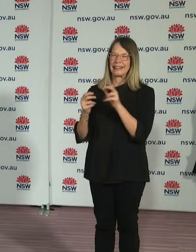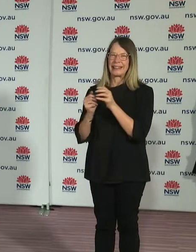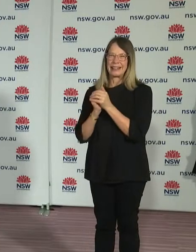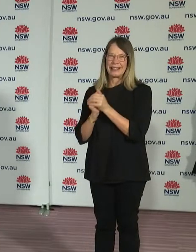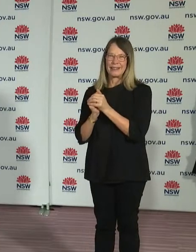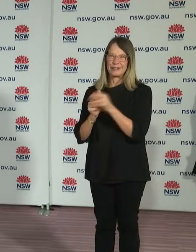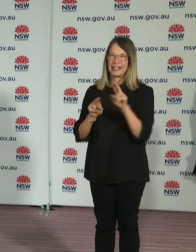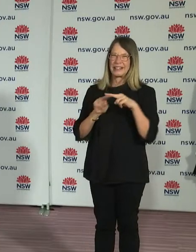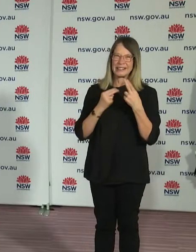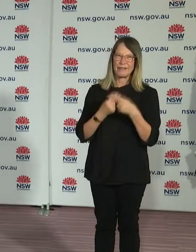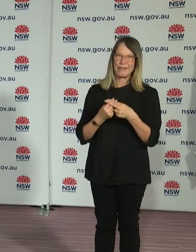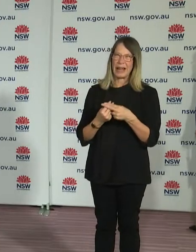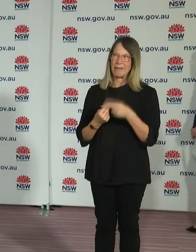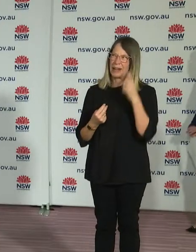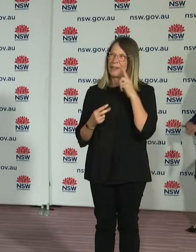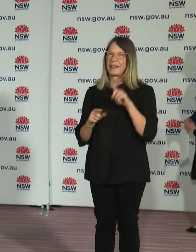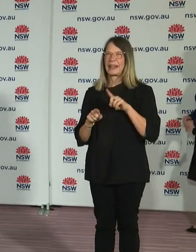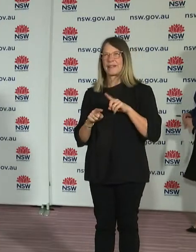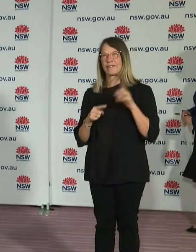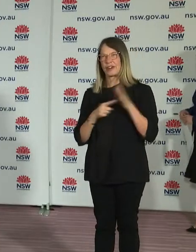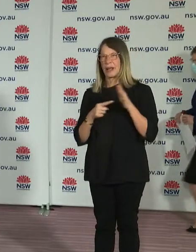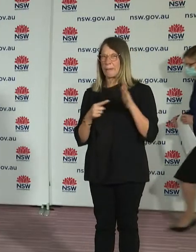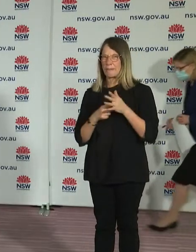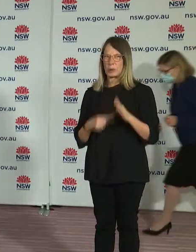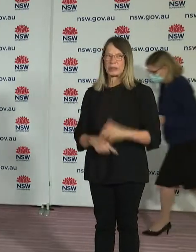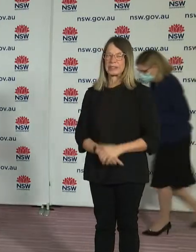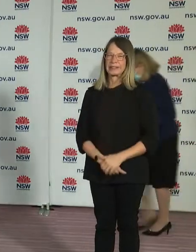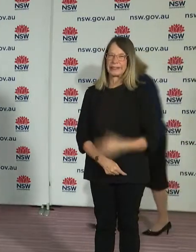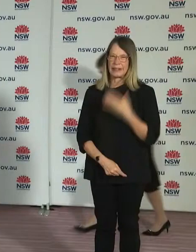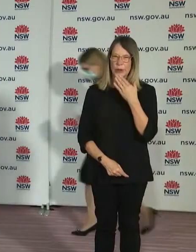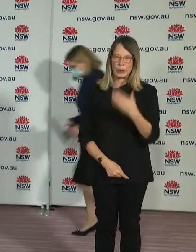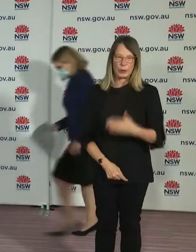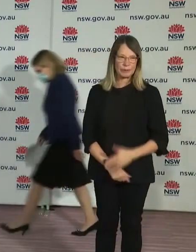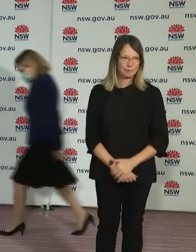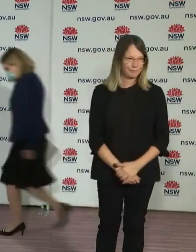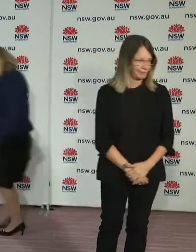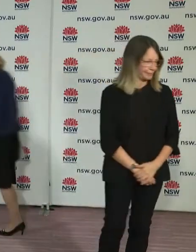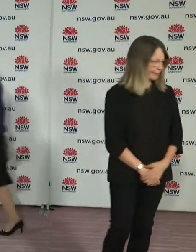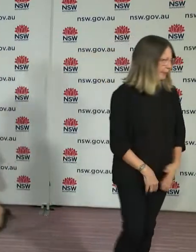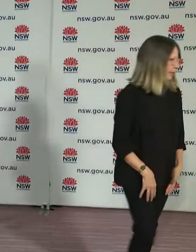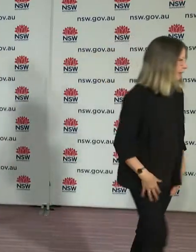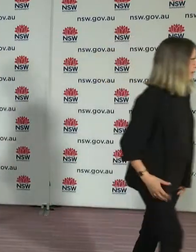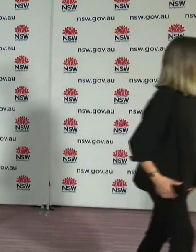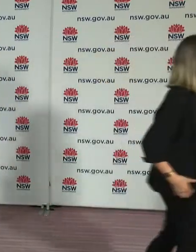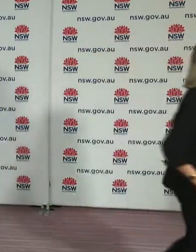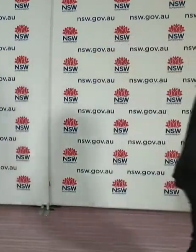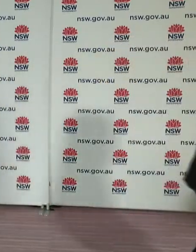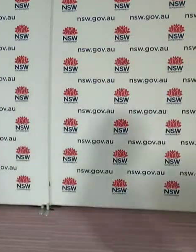reconnecting will be a priority for all of us in that week. Thanks, everybody. Thank you.